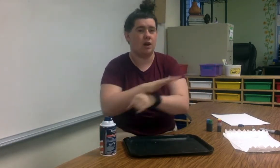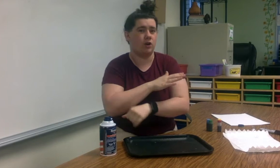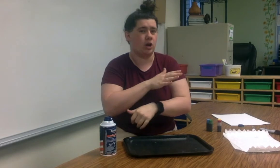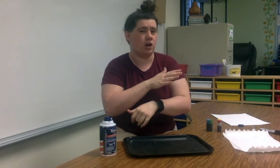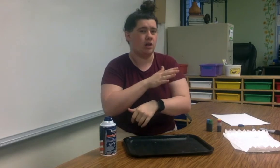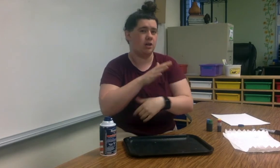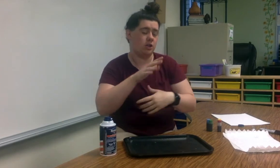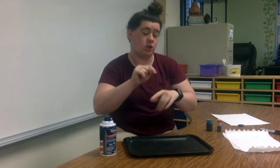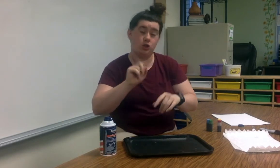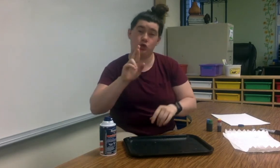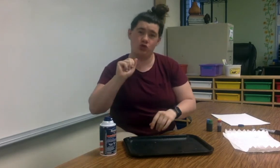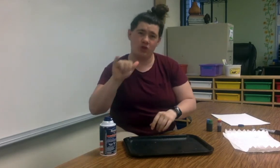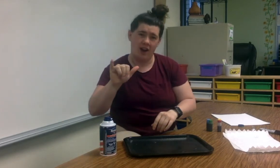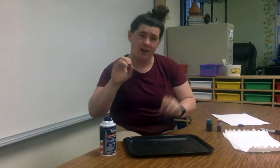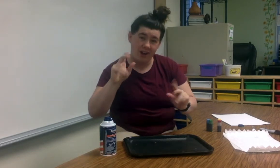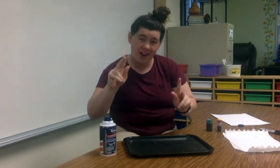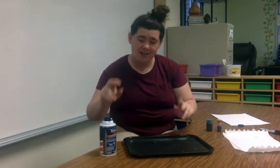cover the tray, okay?